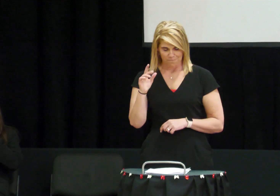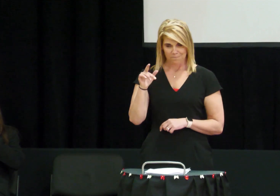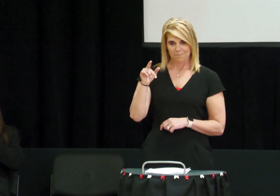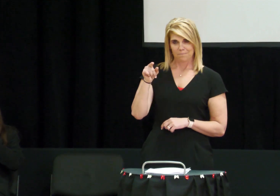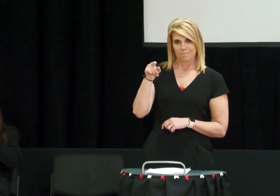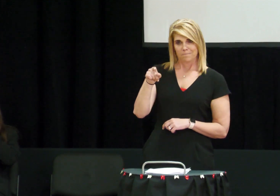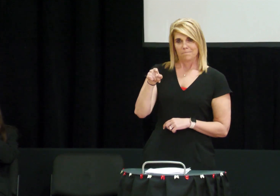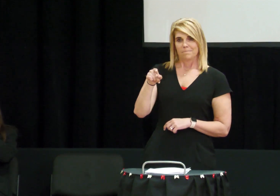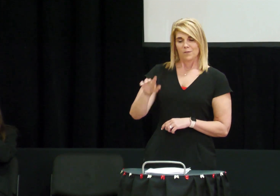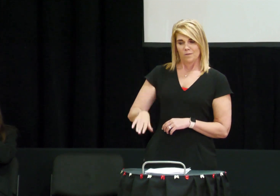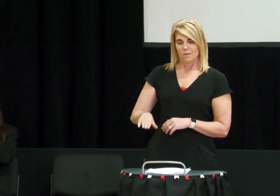speaker.